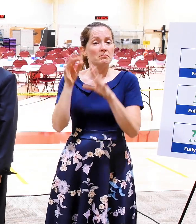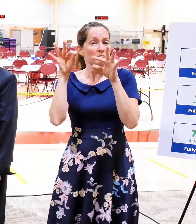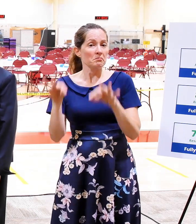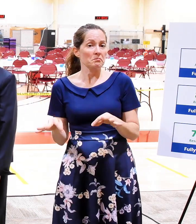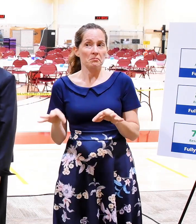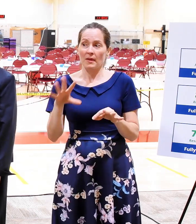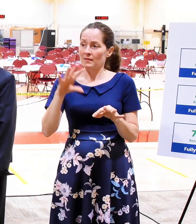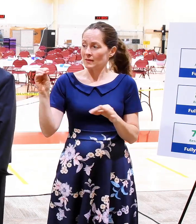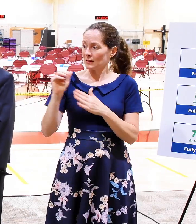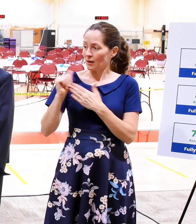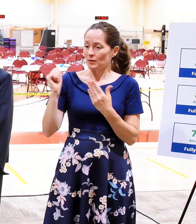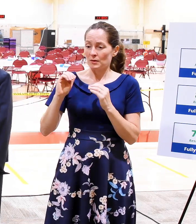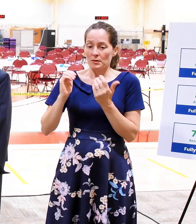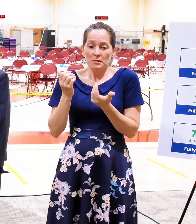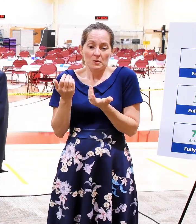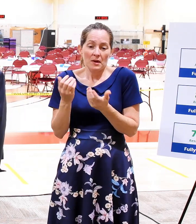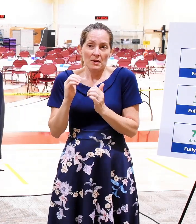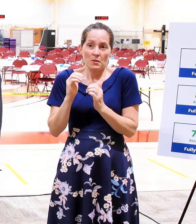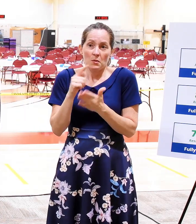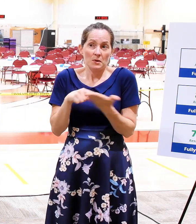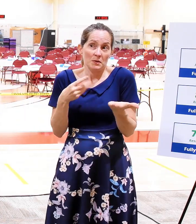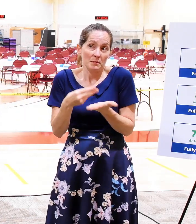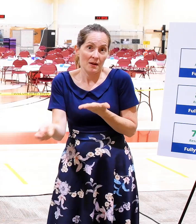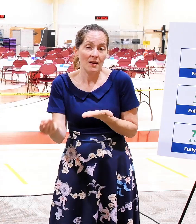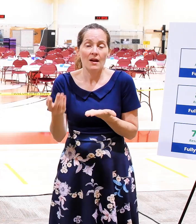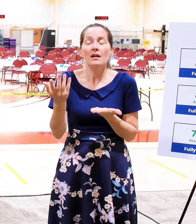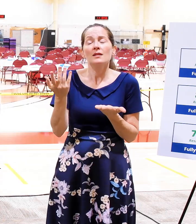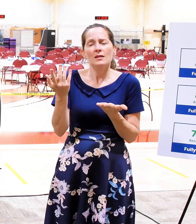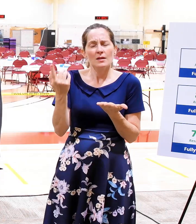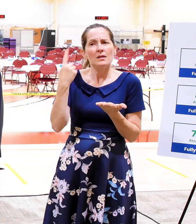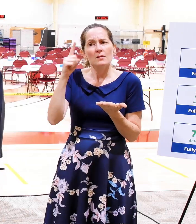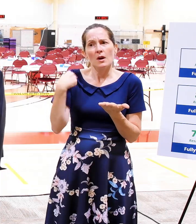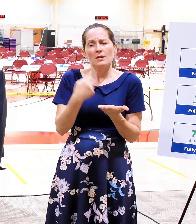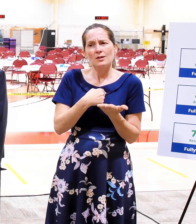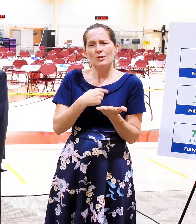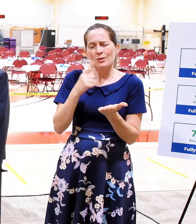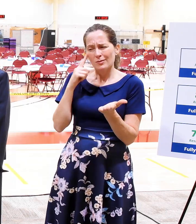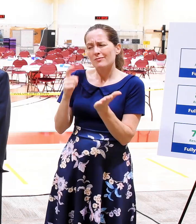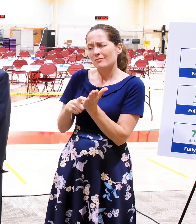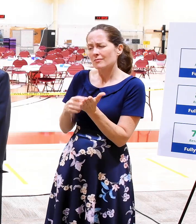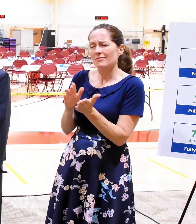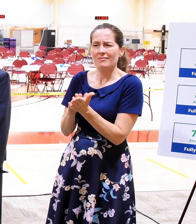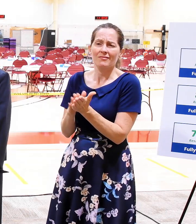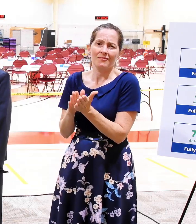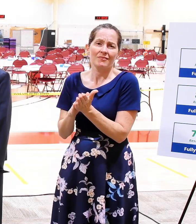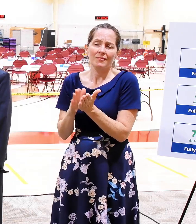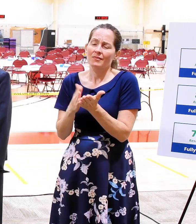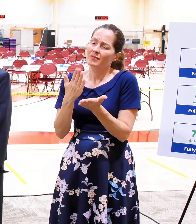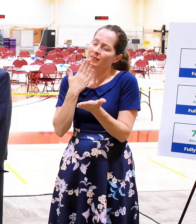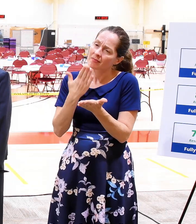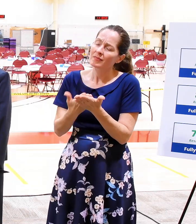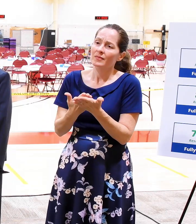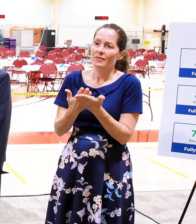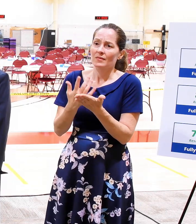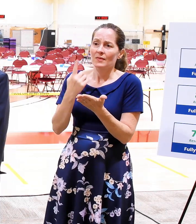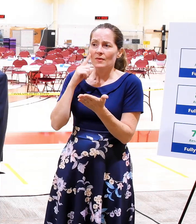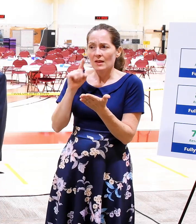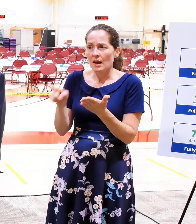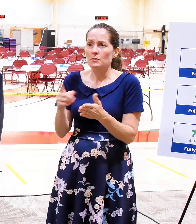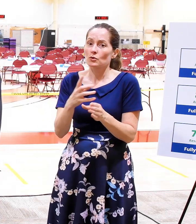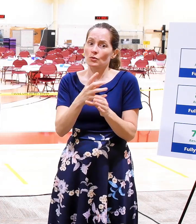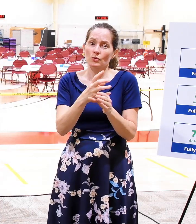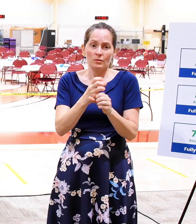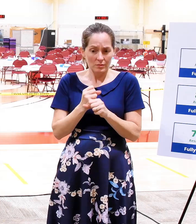the important step to protect themselves and the college community. From the beginning of this pandemic, Howard